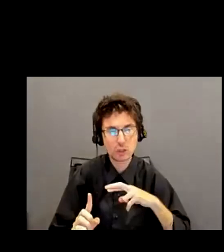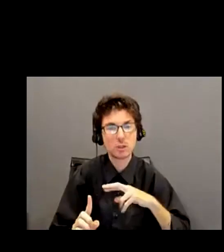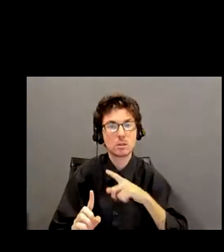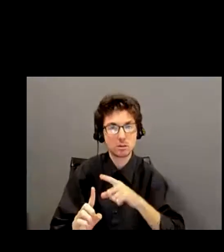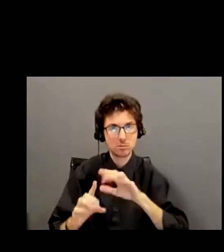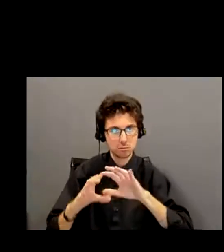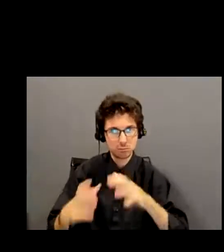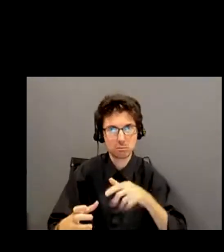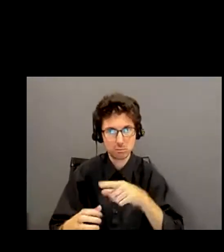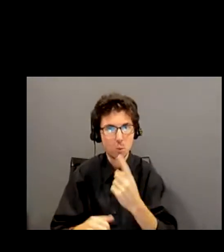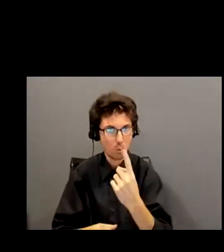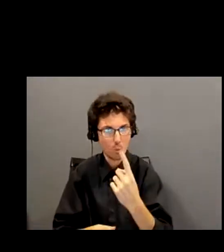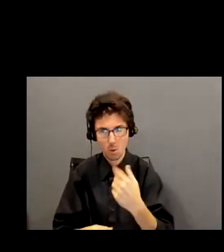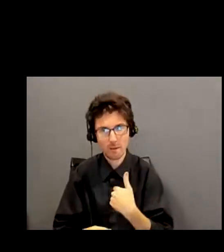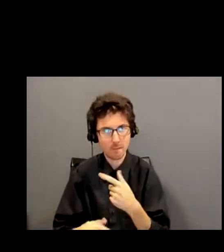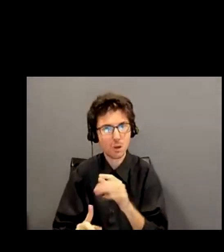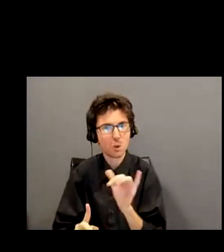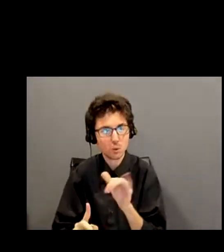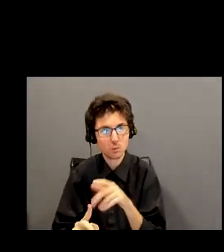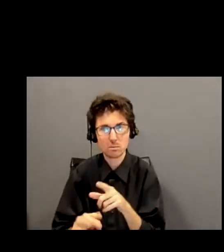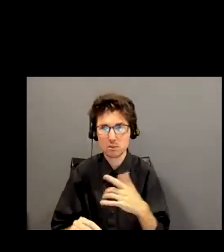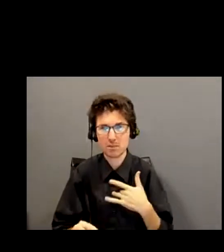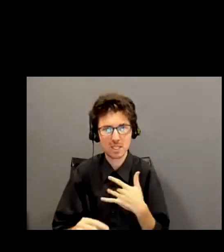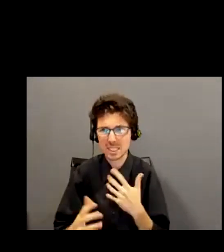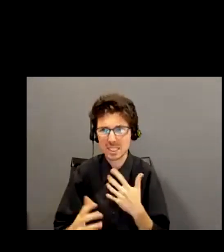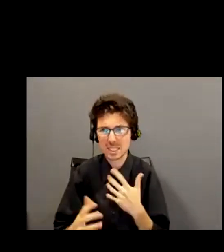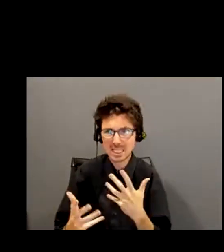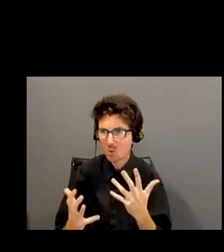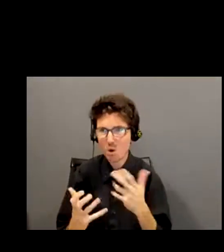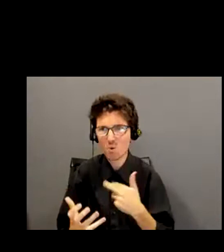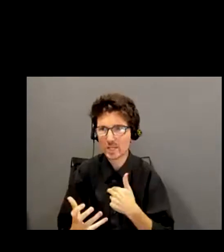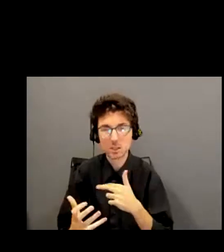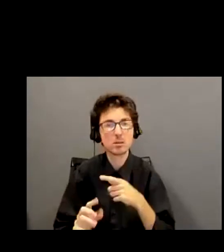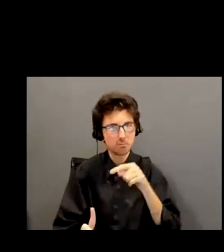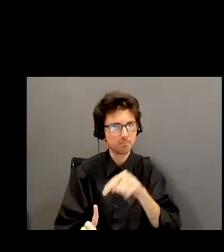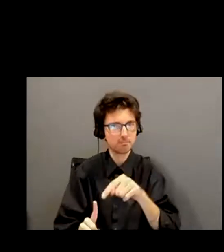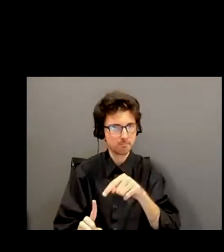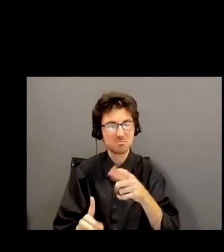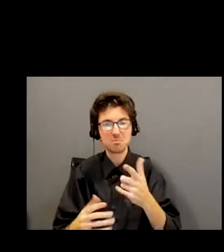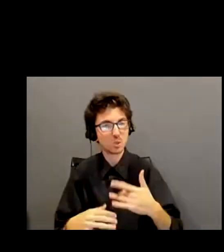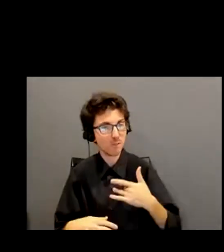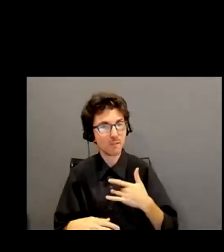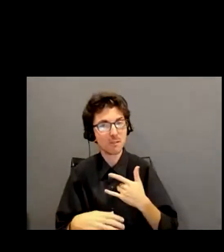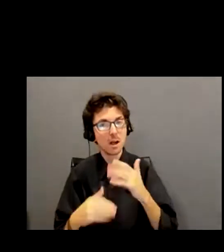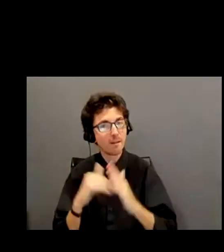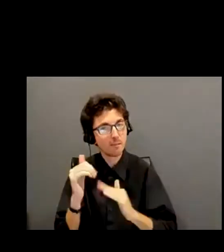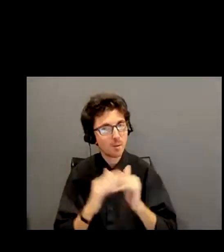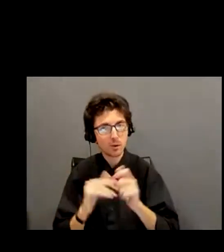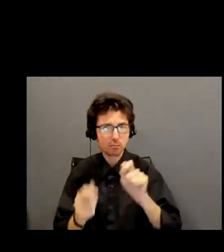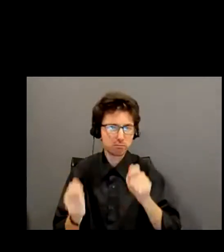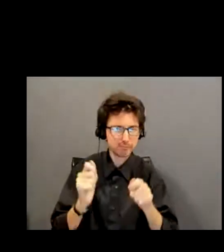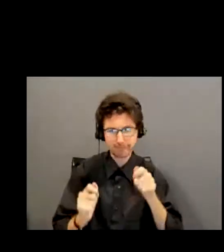feels as much as they can in a family and that it's inclusive. There are 470